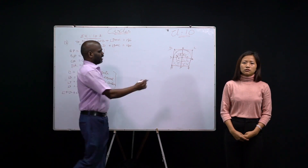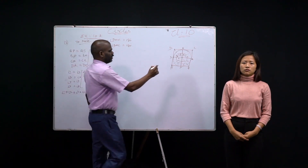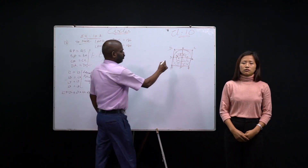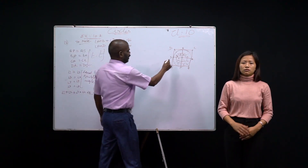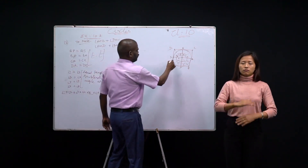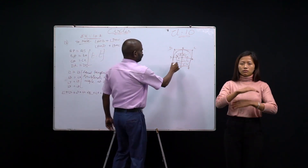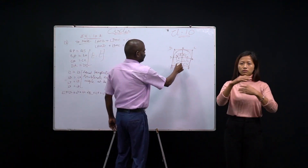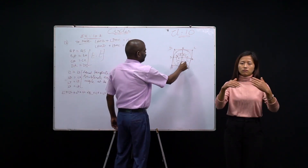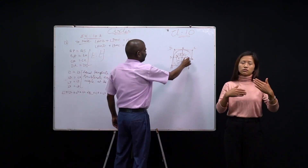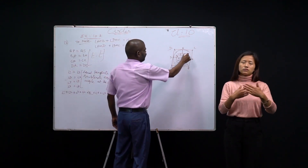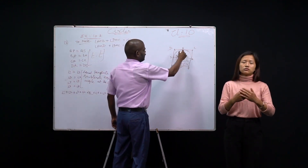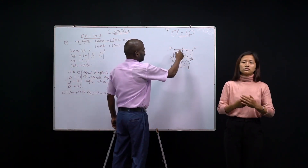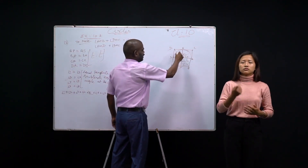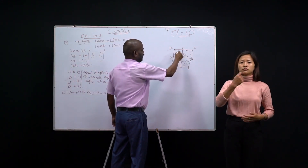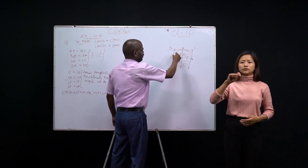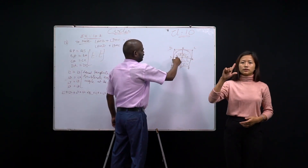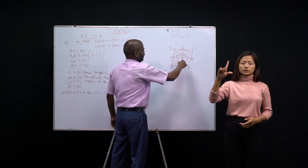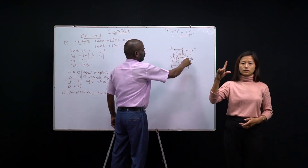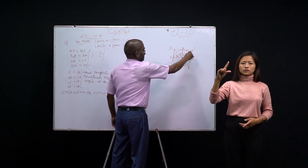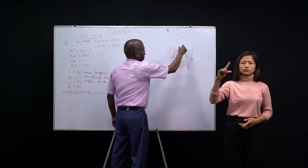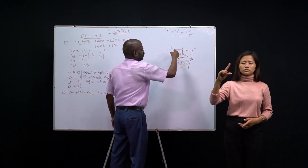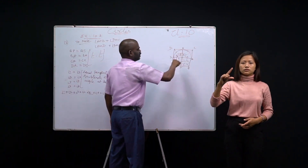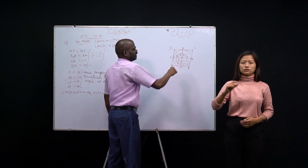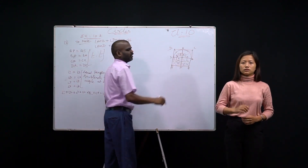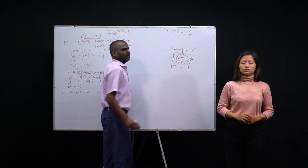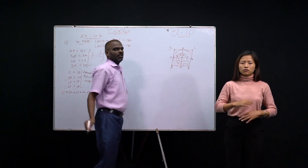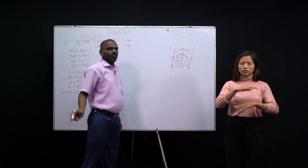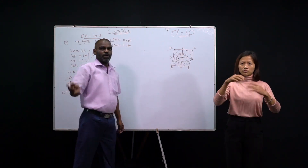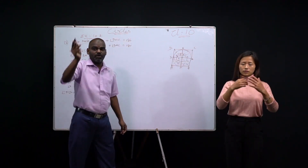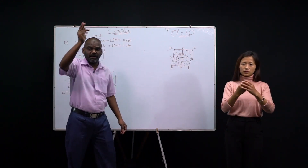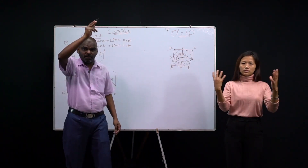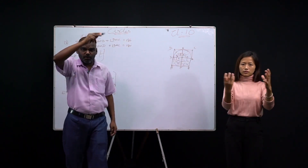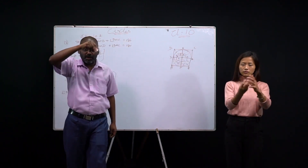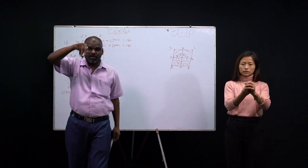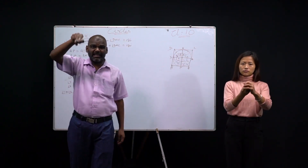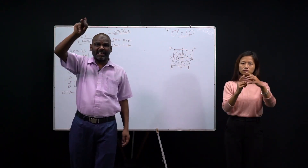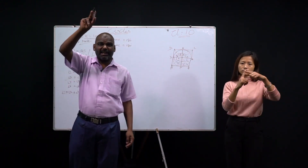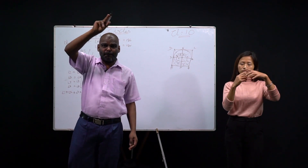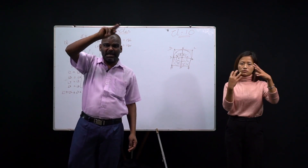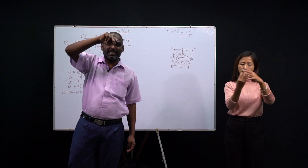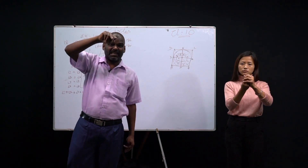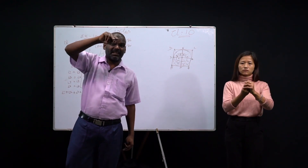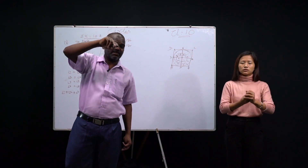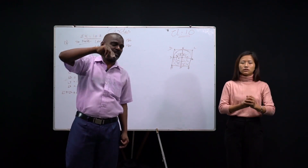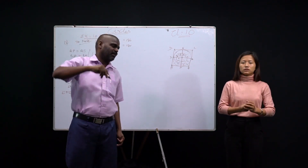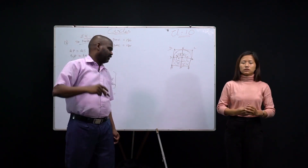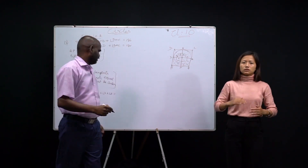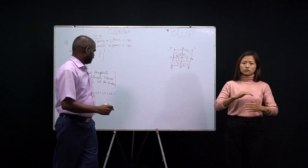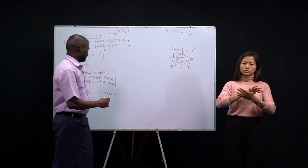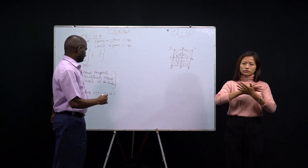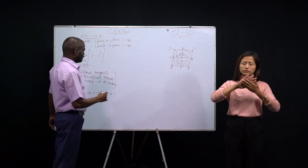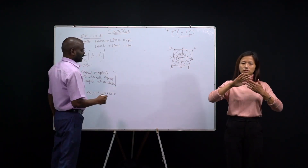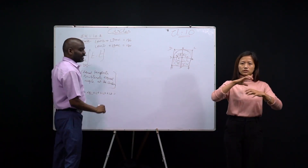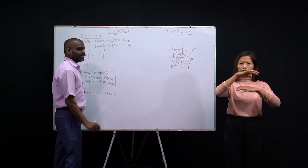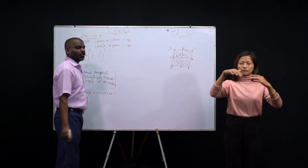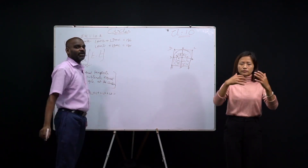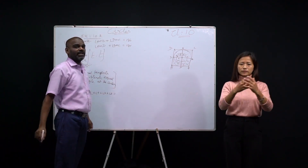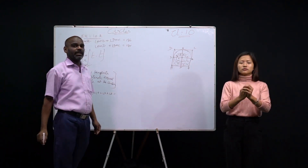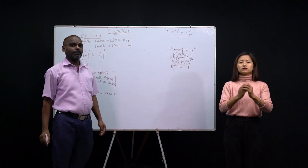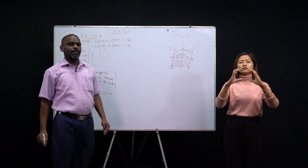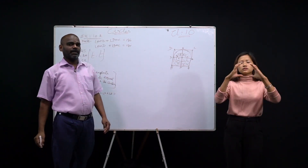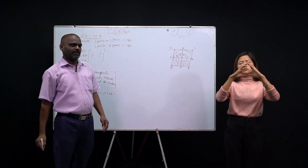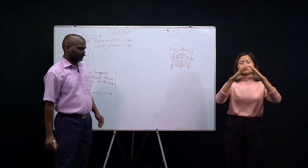all the angle 1, 2, 3, 4, 5, 6, everything when you add together, what you will get? You will get a complete circle, isn't it? Circle has